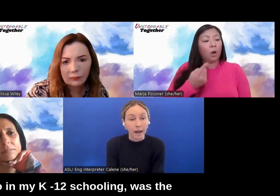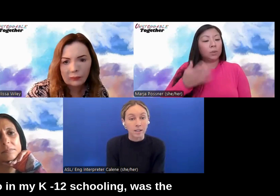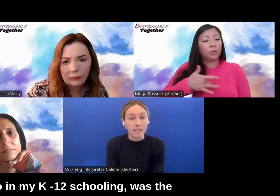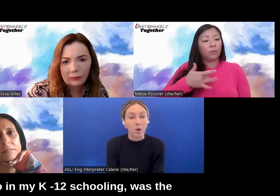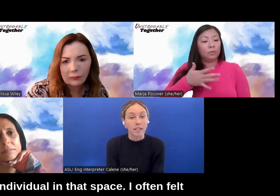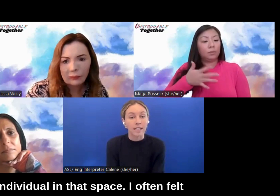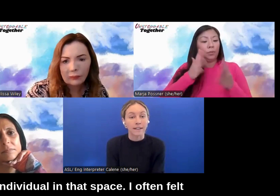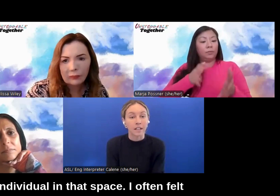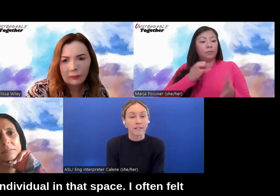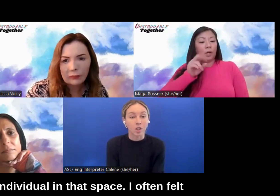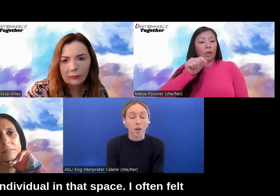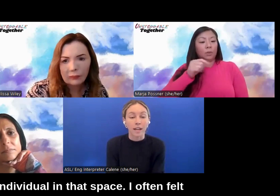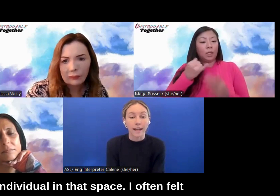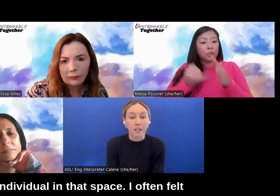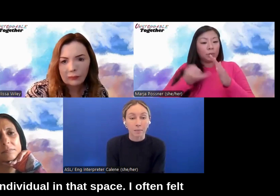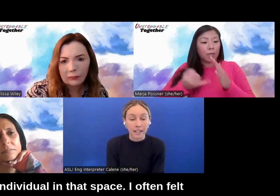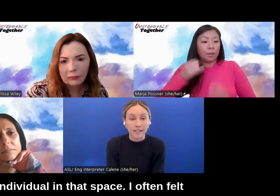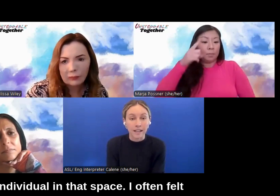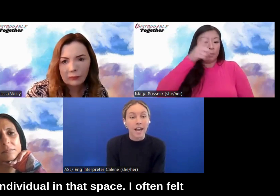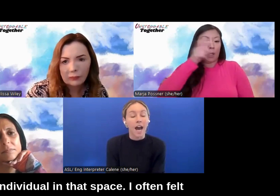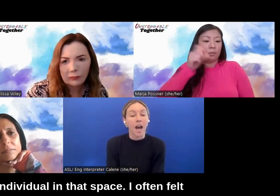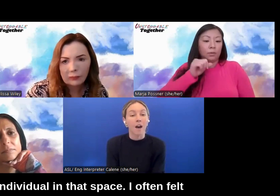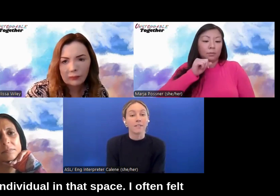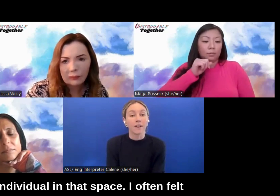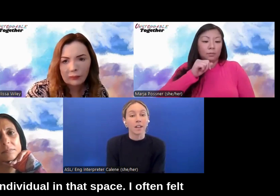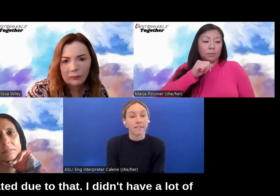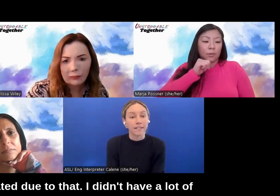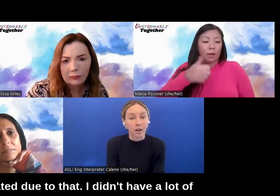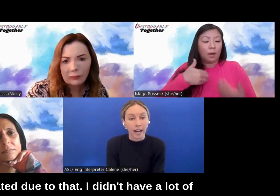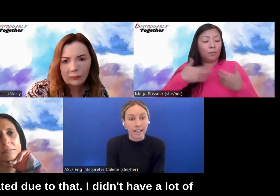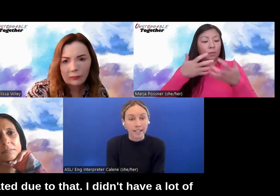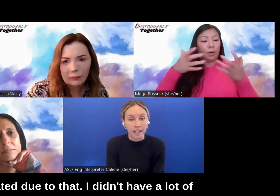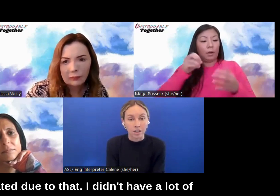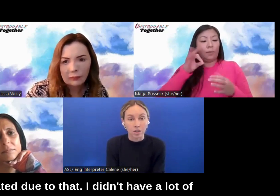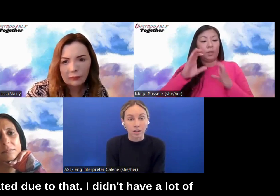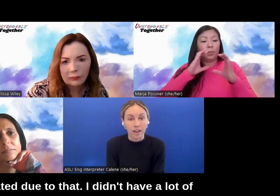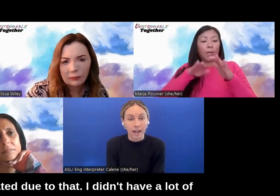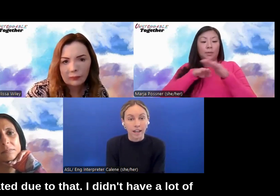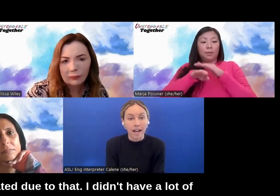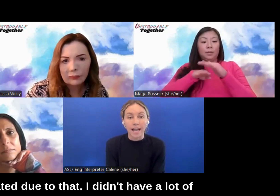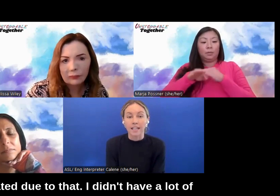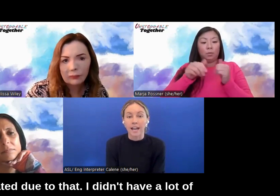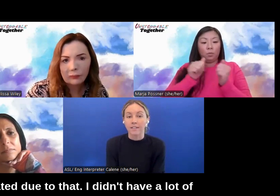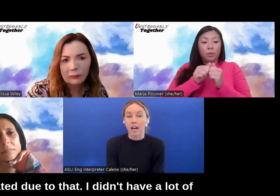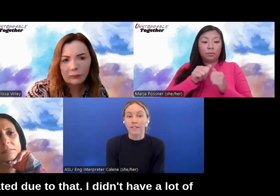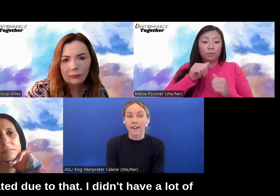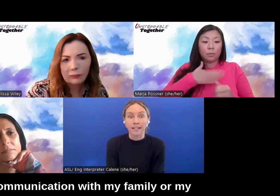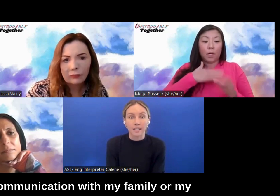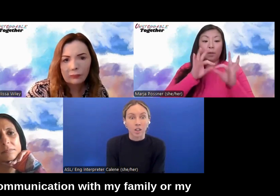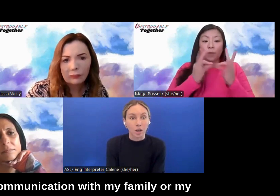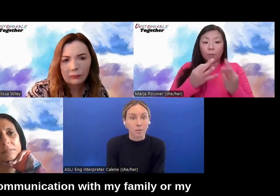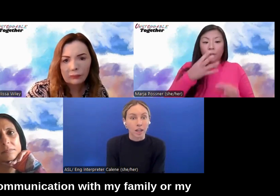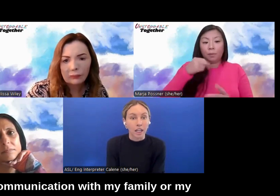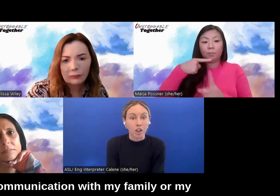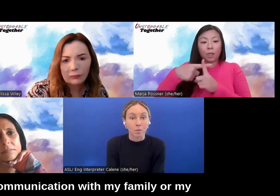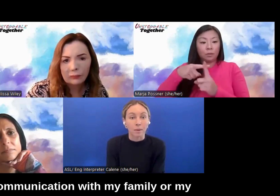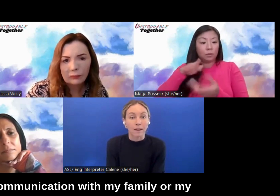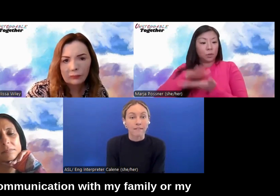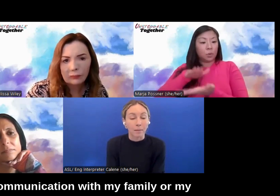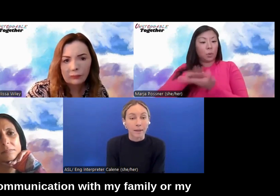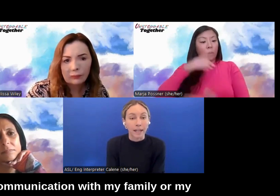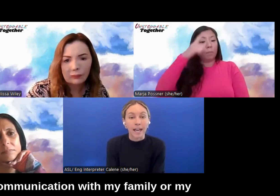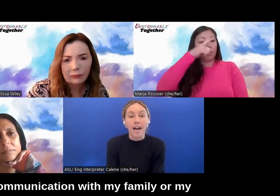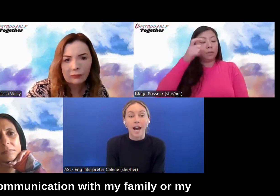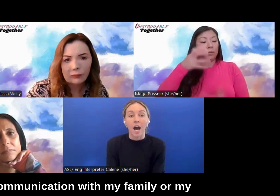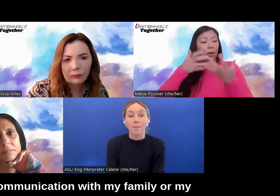12 schooling, I was the only deaf individual in that space. Often felt left out and isolated due to that. I didn't have a lot of access to communication